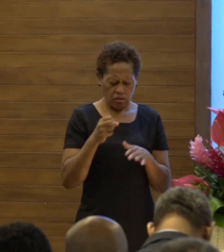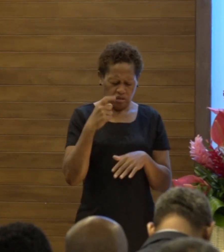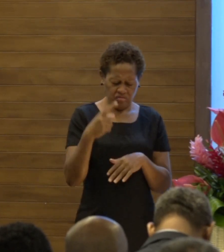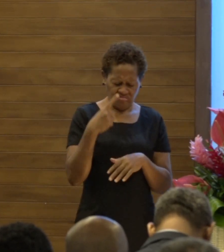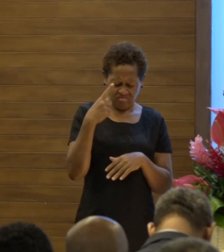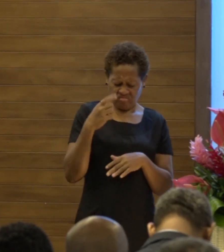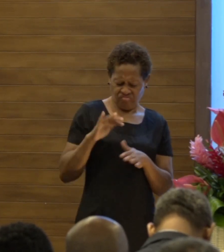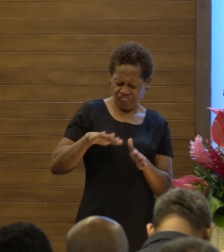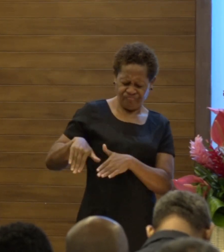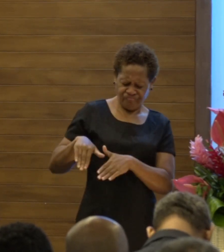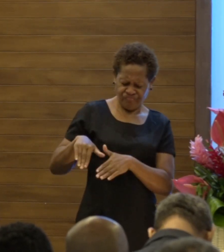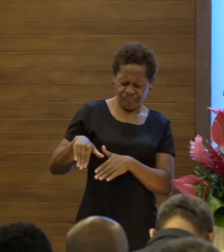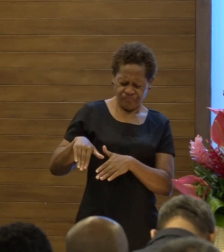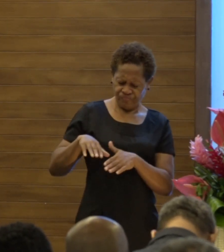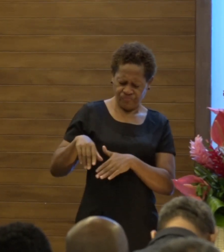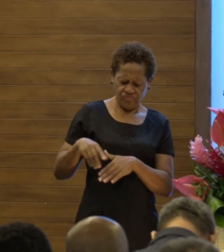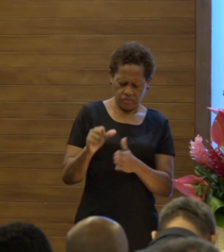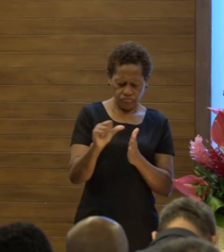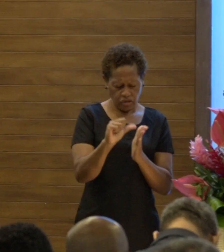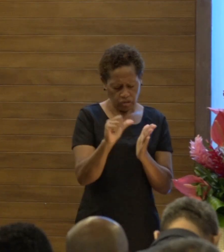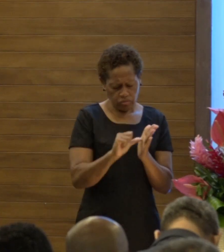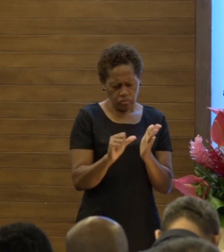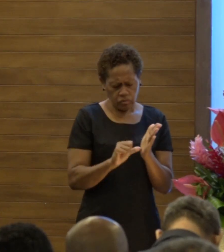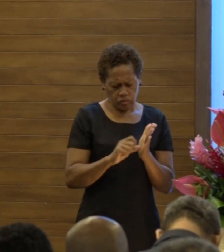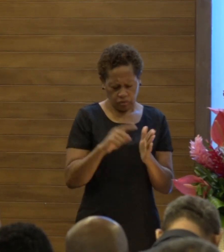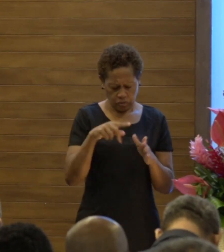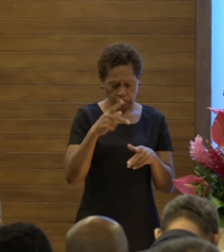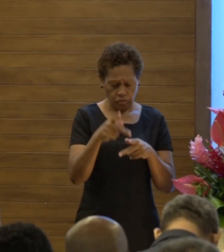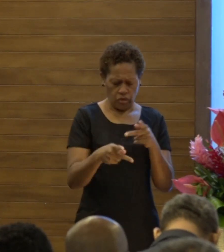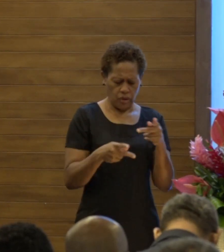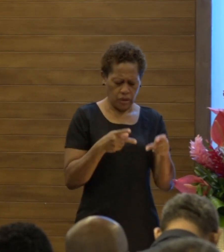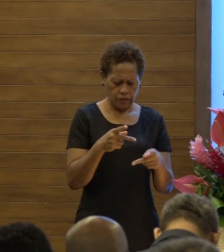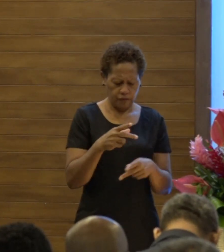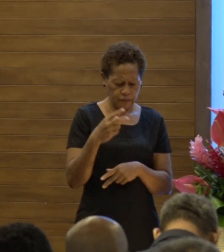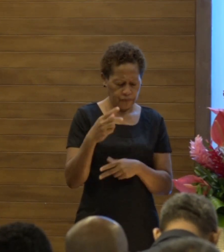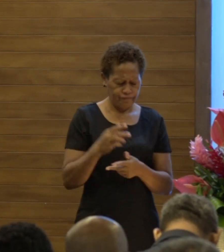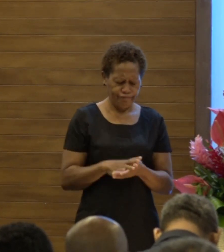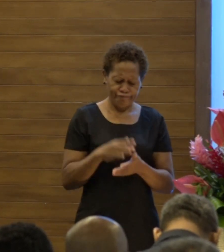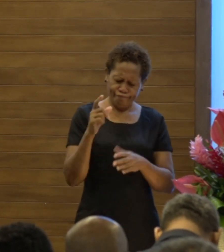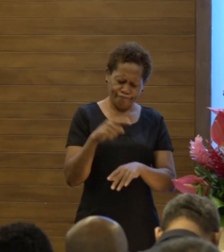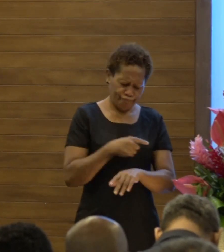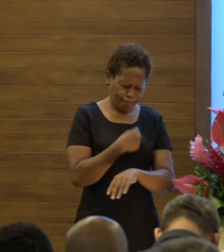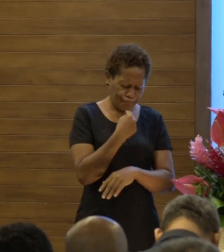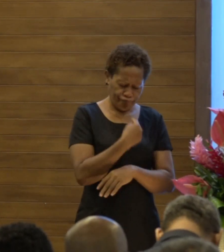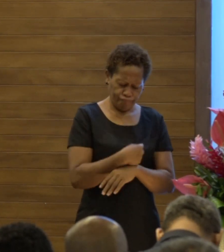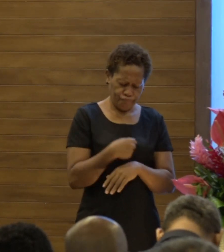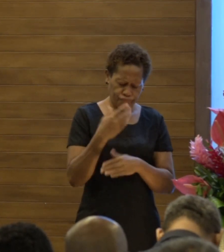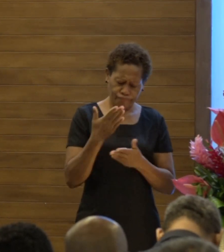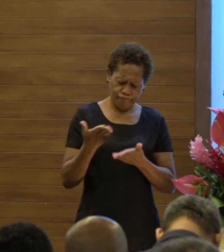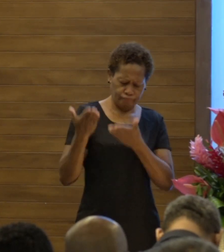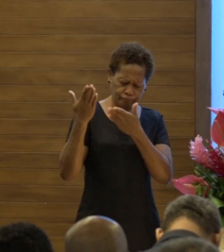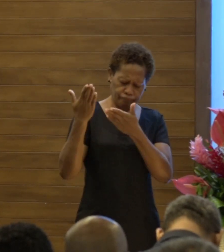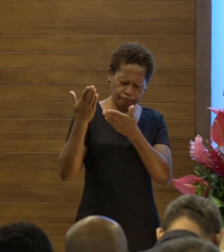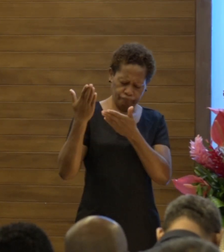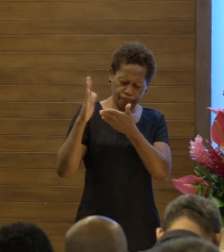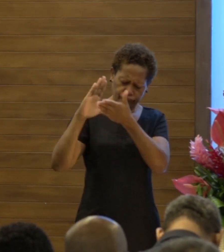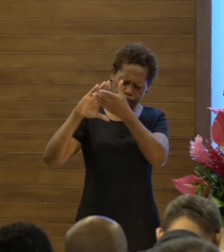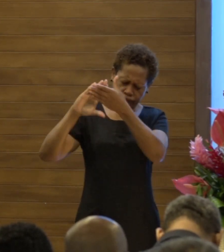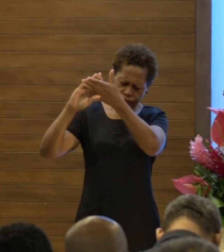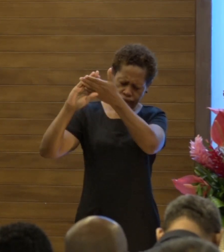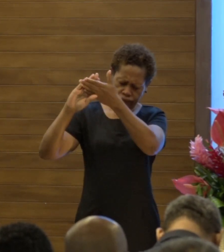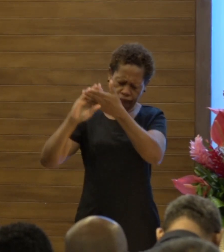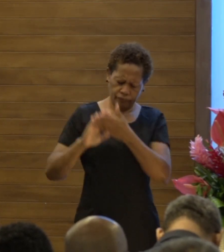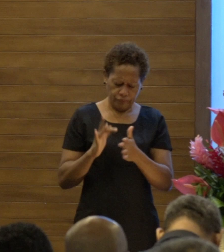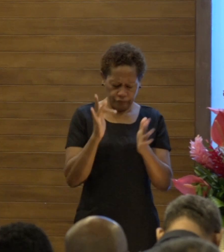misunderstanding, or personal agenda may hinder progress. We once again commit this time into your loving hands, O God. In